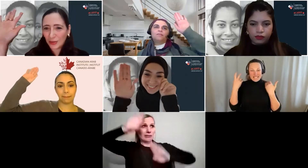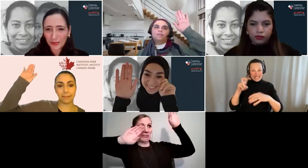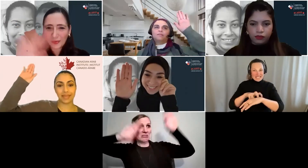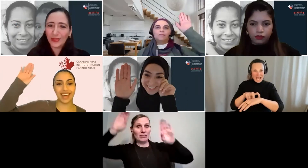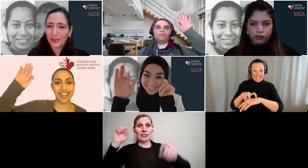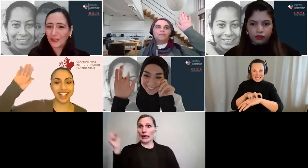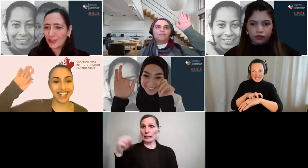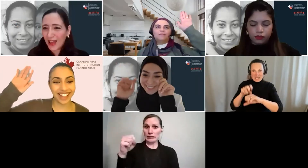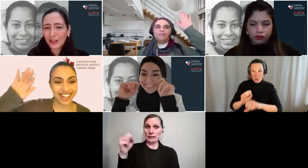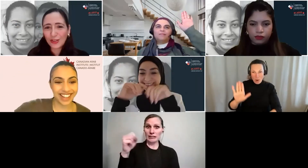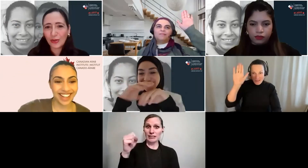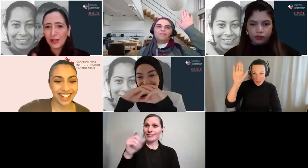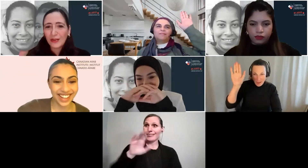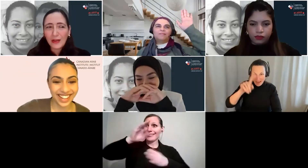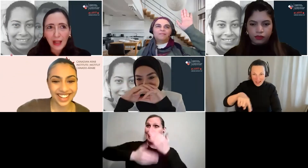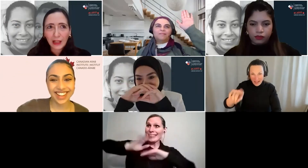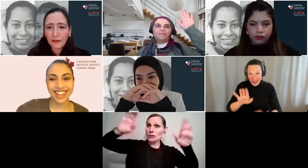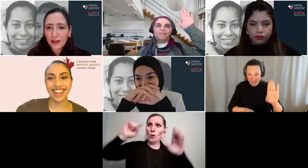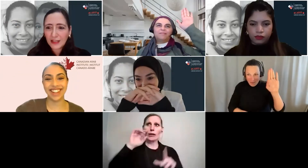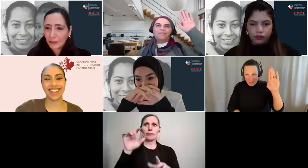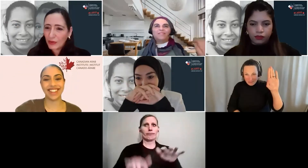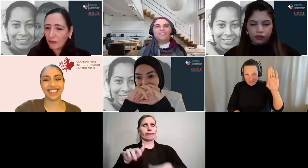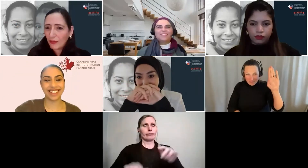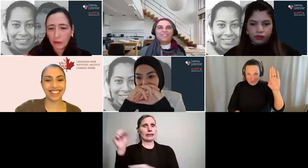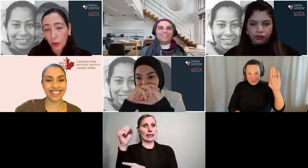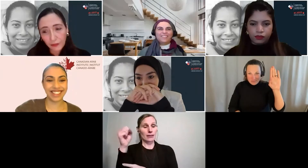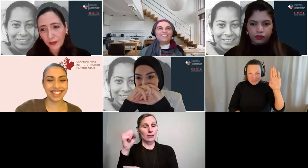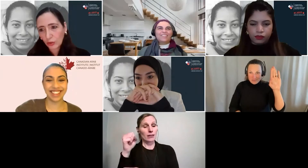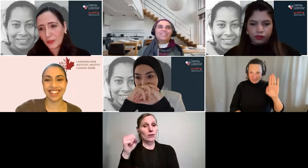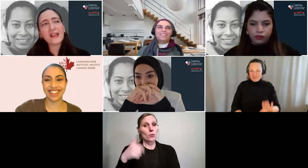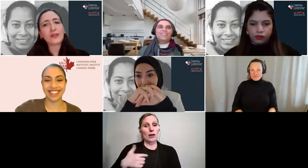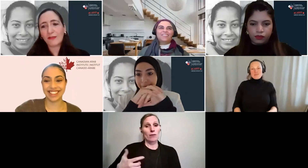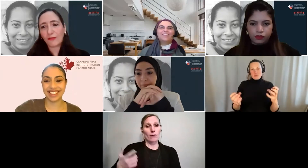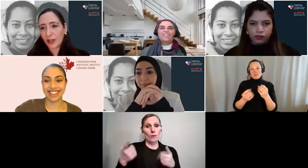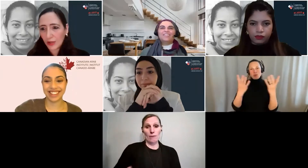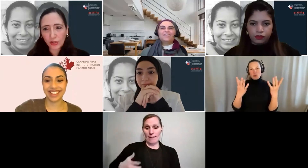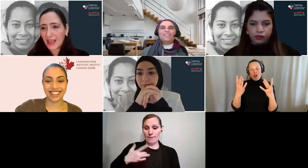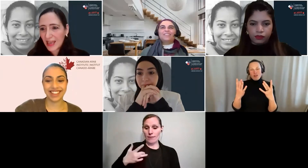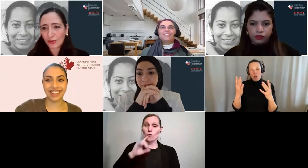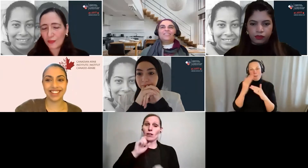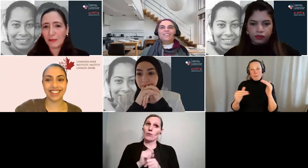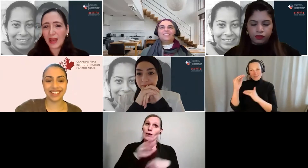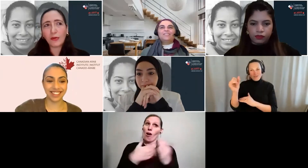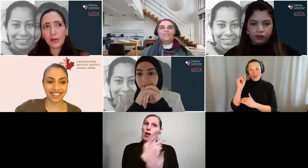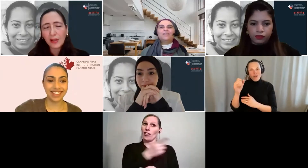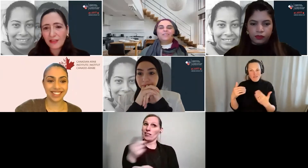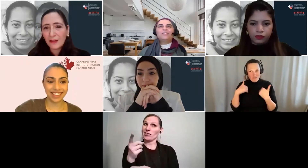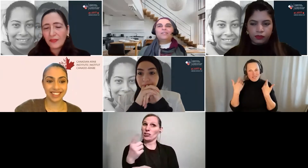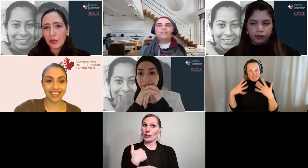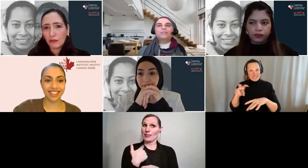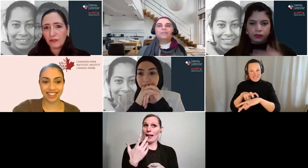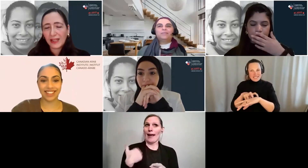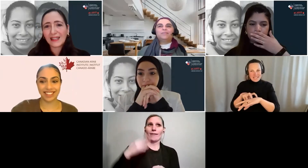Like, or, raise your hand. So a lot of us, when we feel, and all of us should be answering for that question, a yes or me, we all